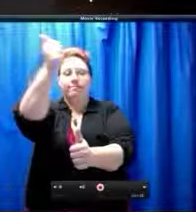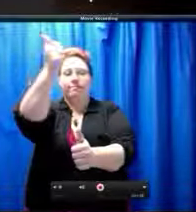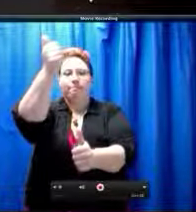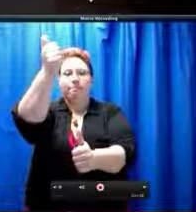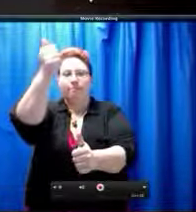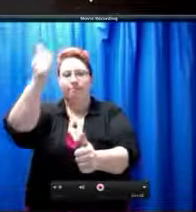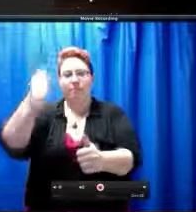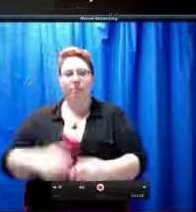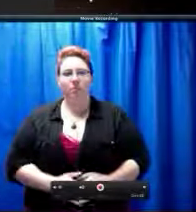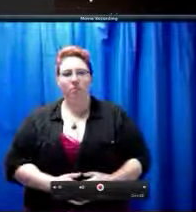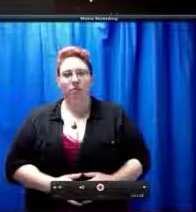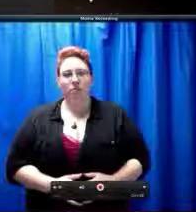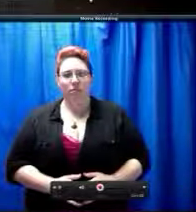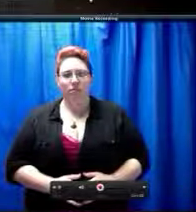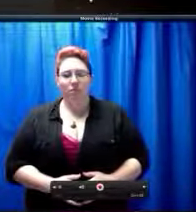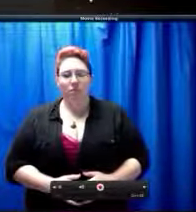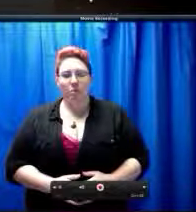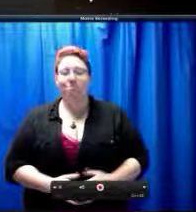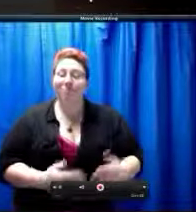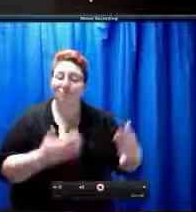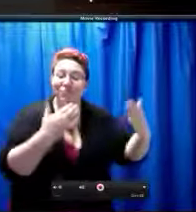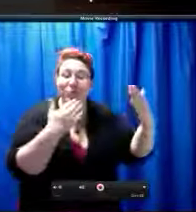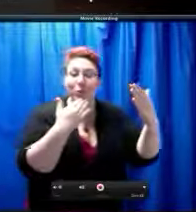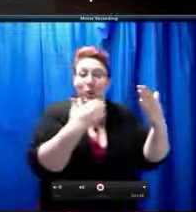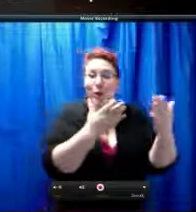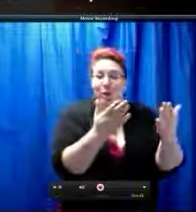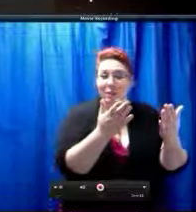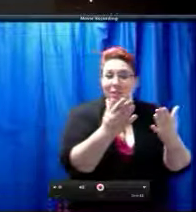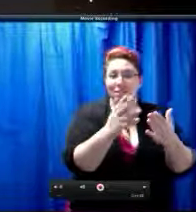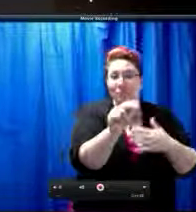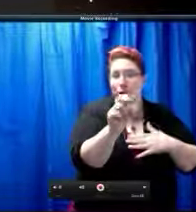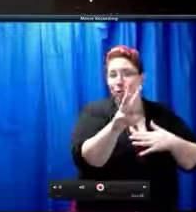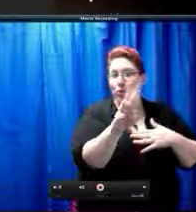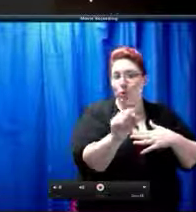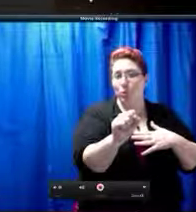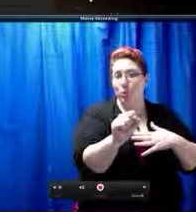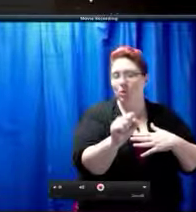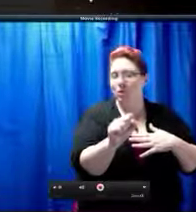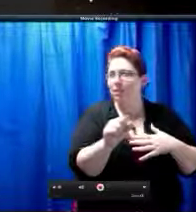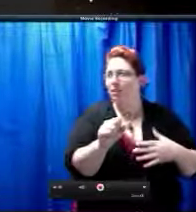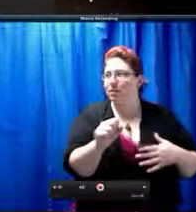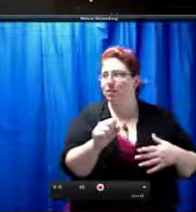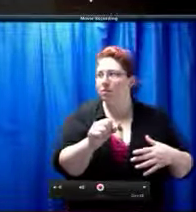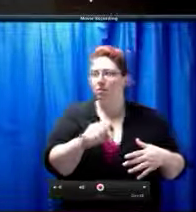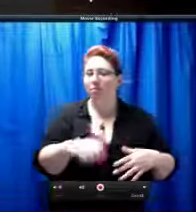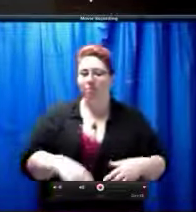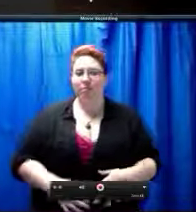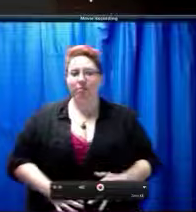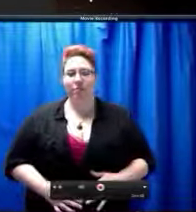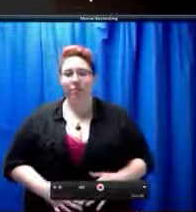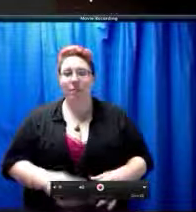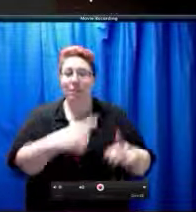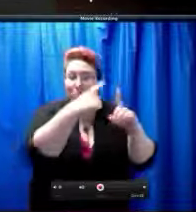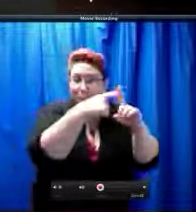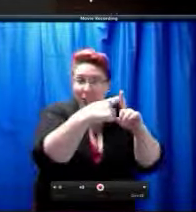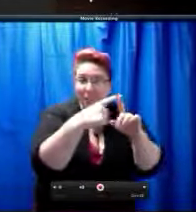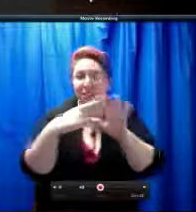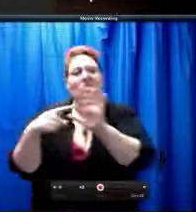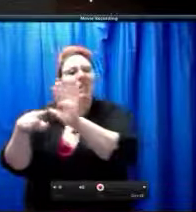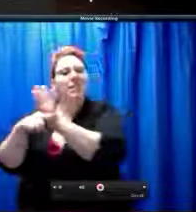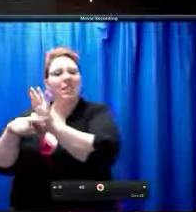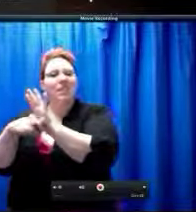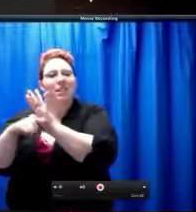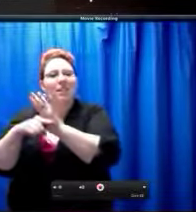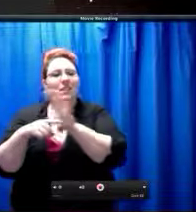Now, there's good news and bad news with cancer. Although it is occurring more often, we are seeing that survival rates in